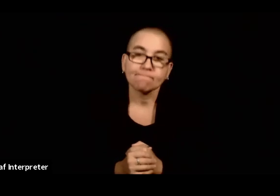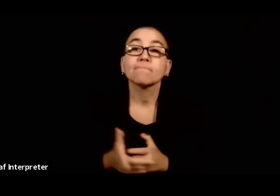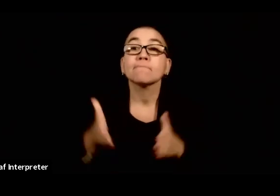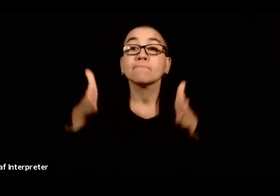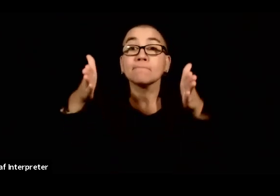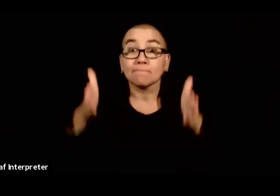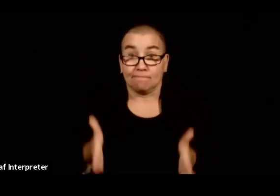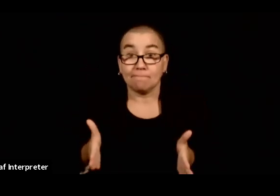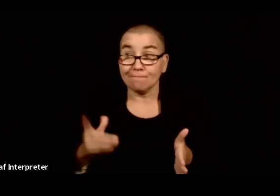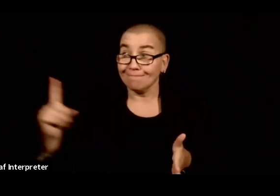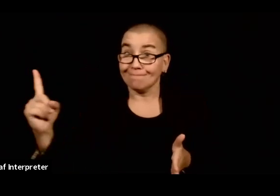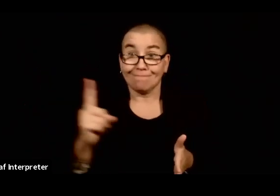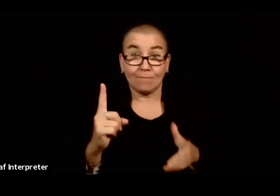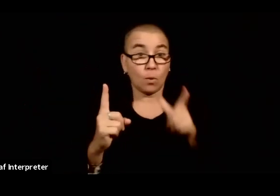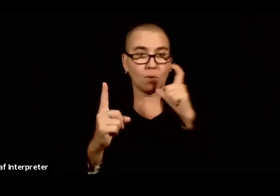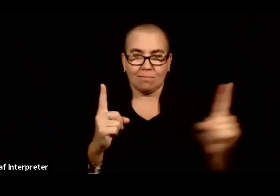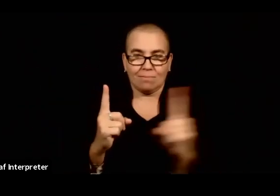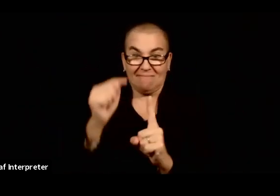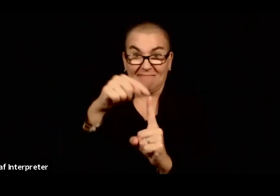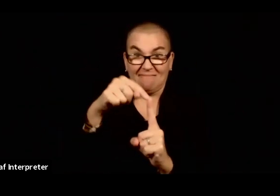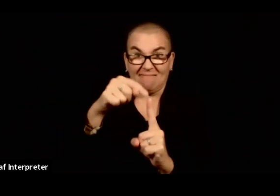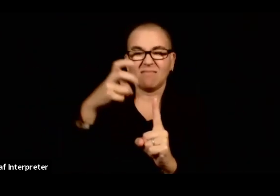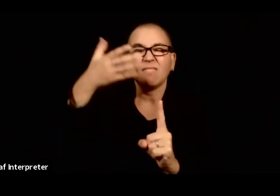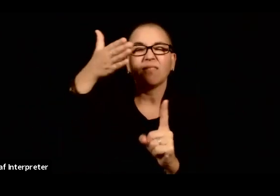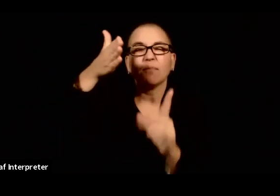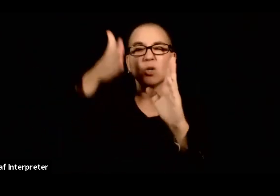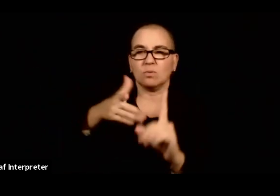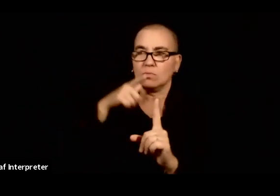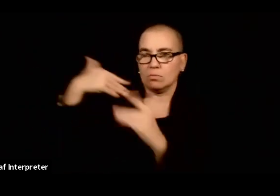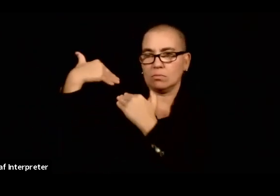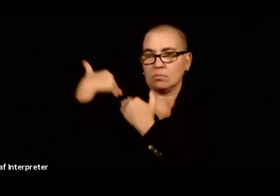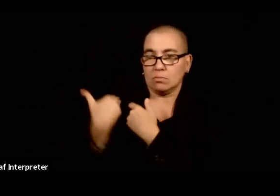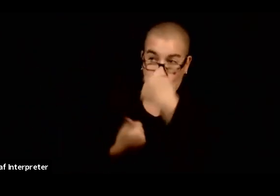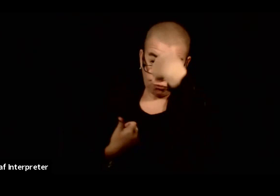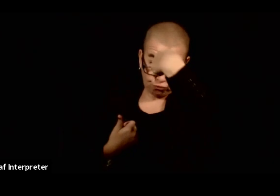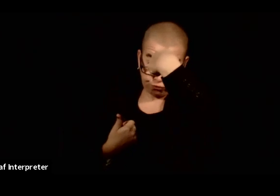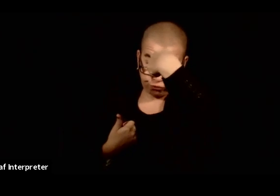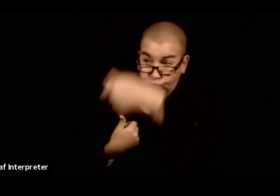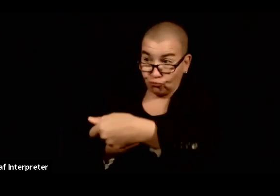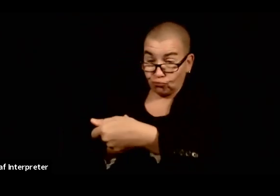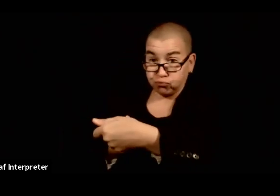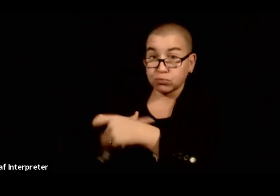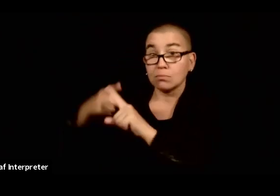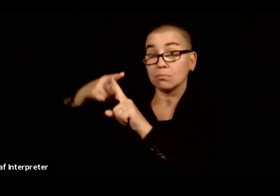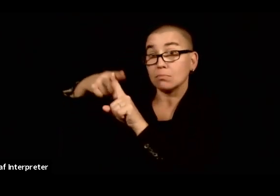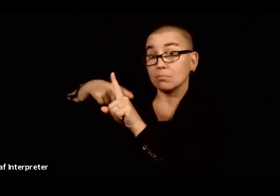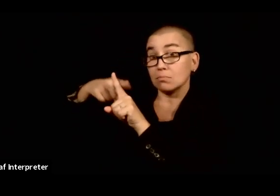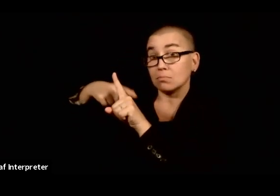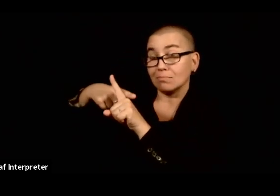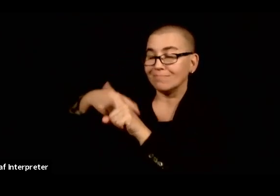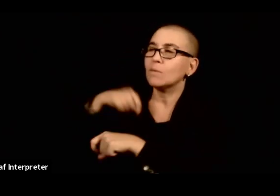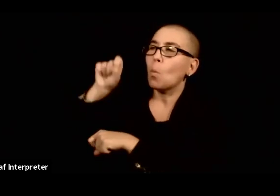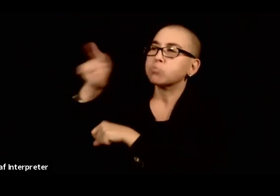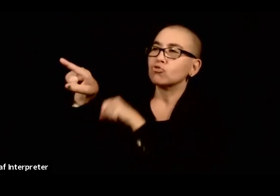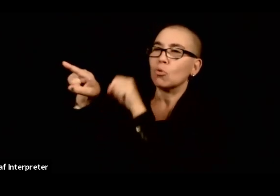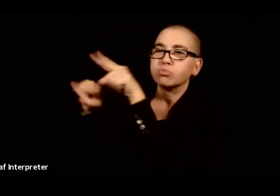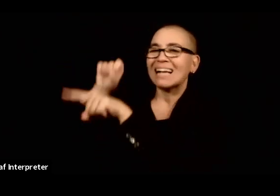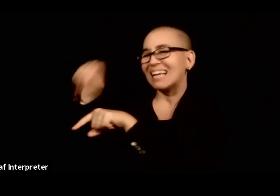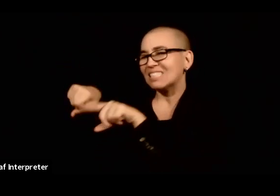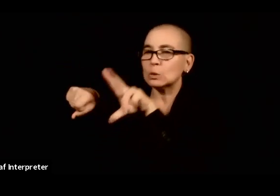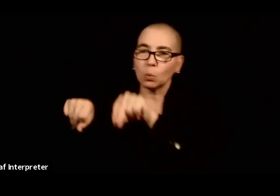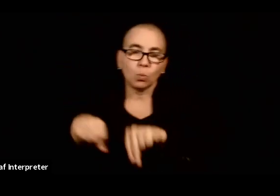asks a series of questions regarding symptoms that they may have had in attempt to identify